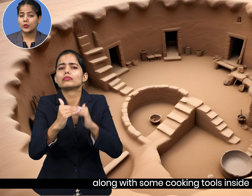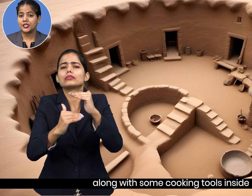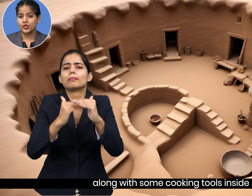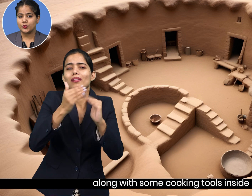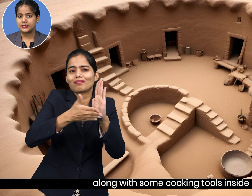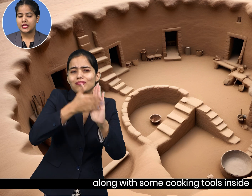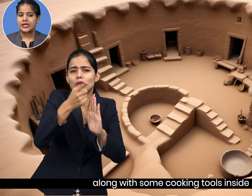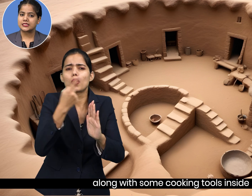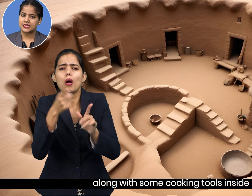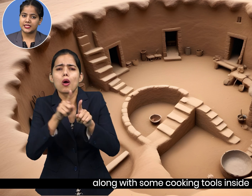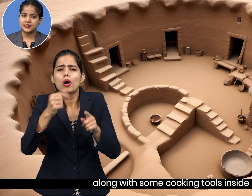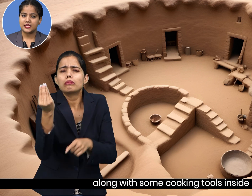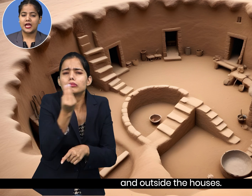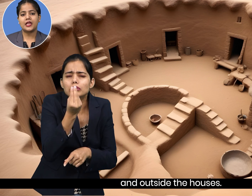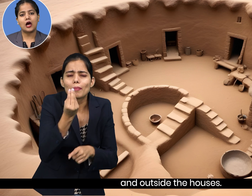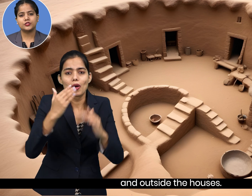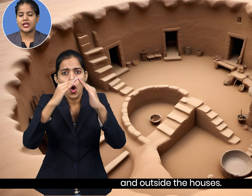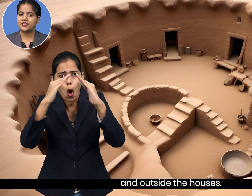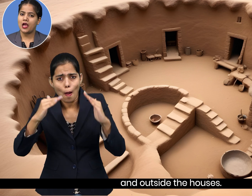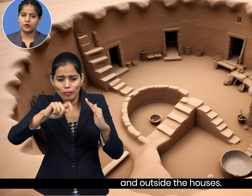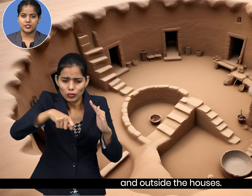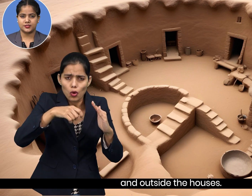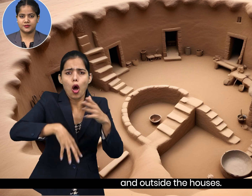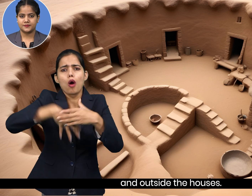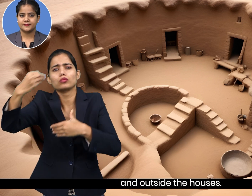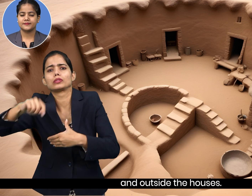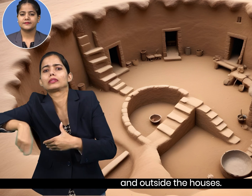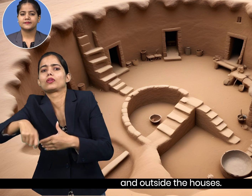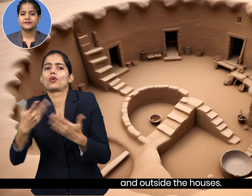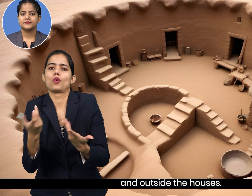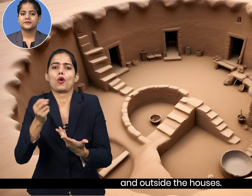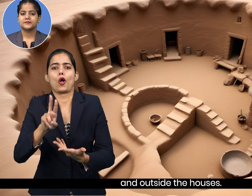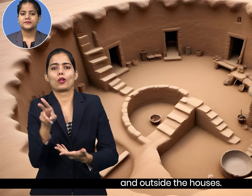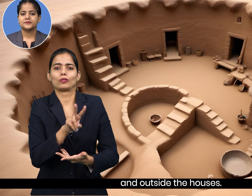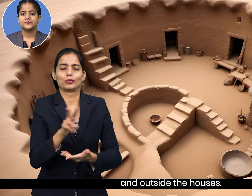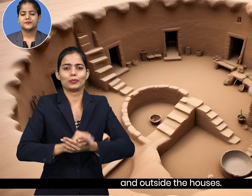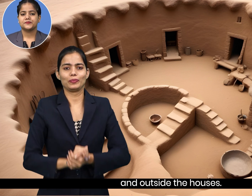some cooking tools inside and outside the houses.